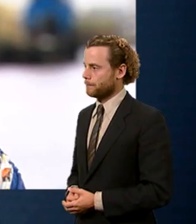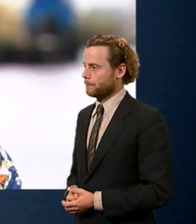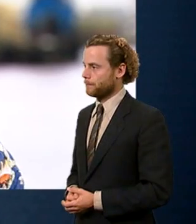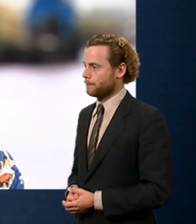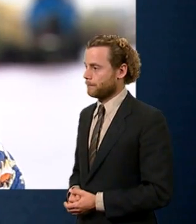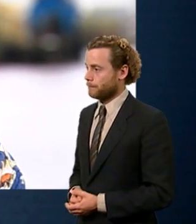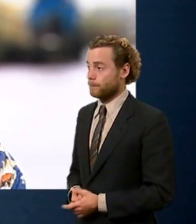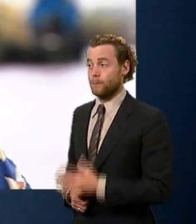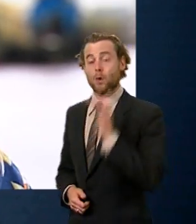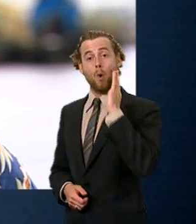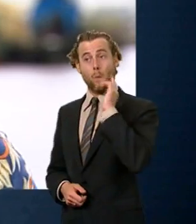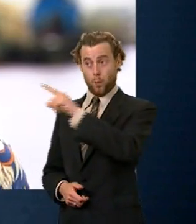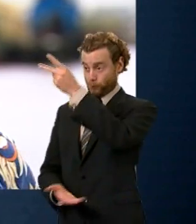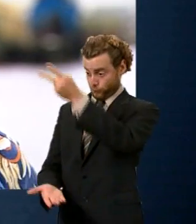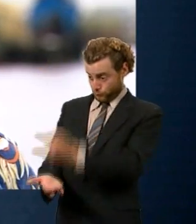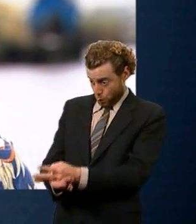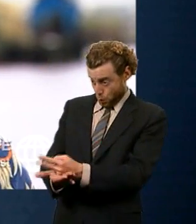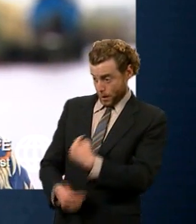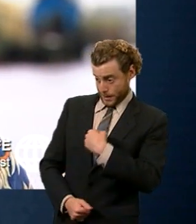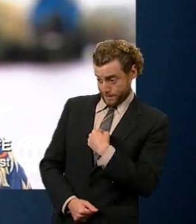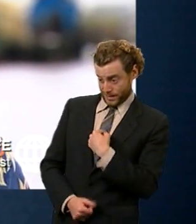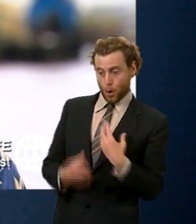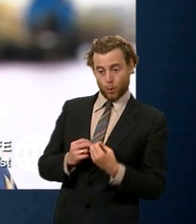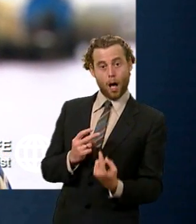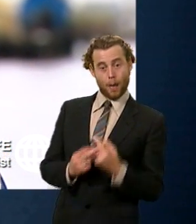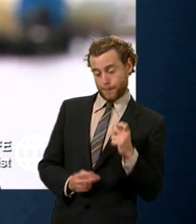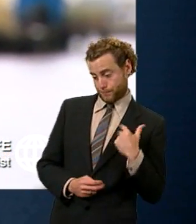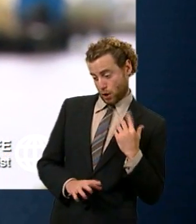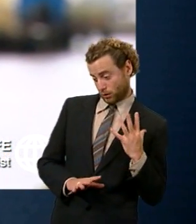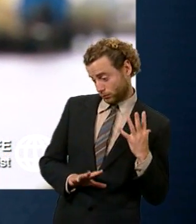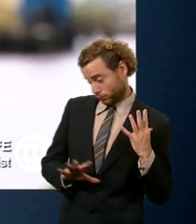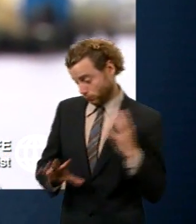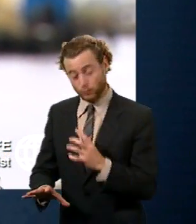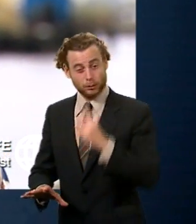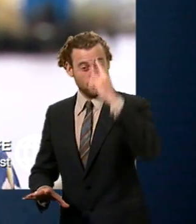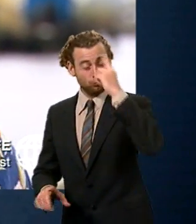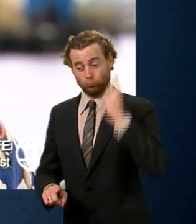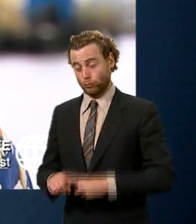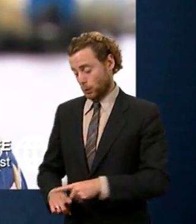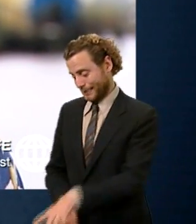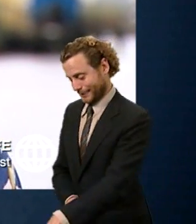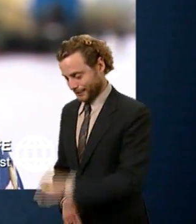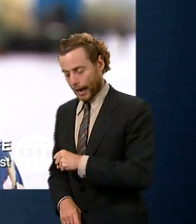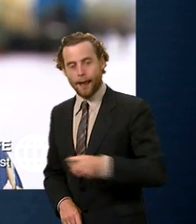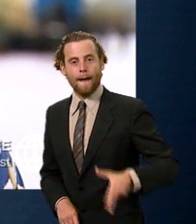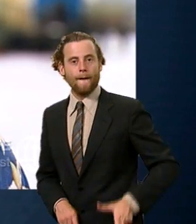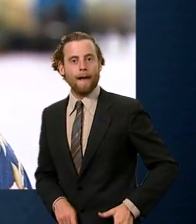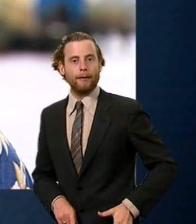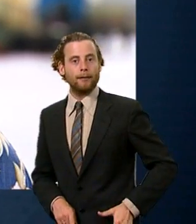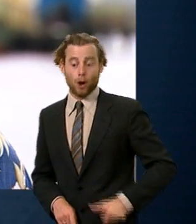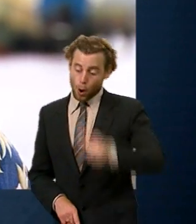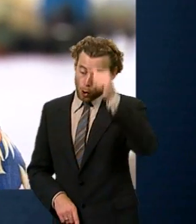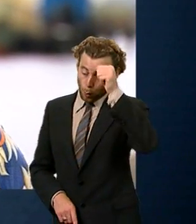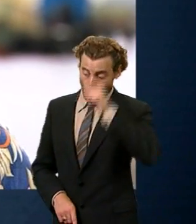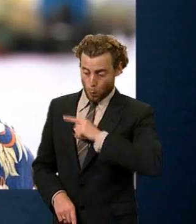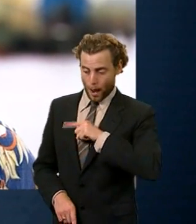As soon as he fell to the ground, myself and another brother descended upon him. The first thing I did was go for that 9mm pistol, knowing that if he got